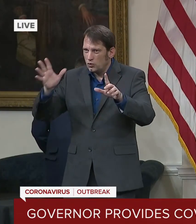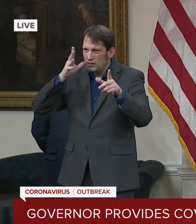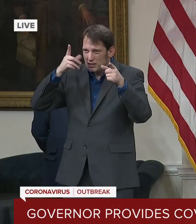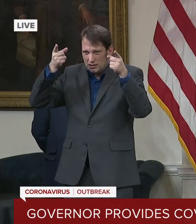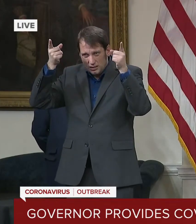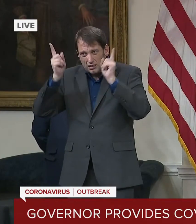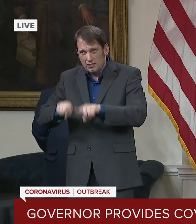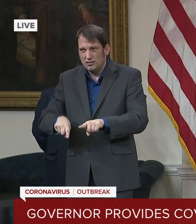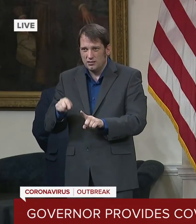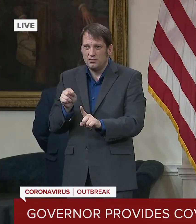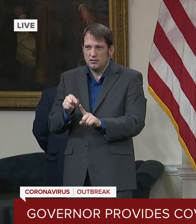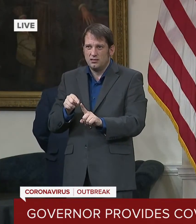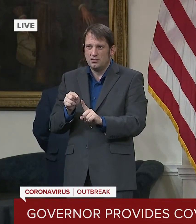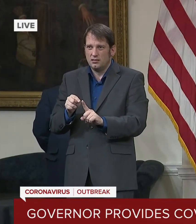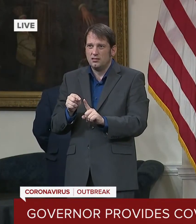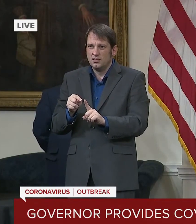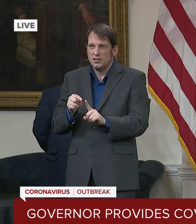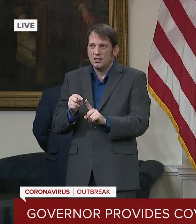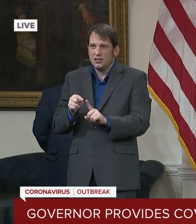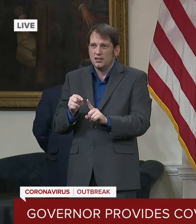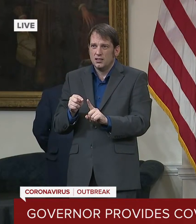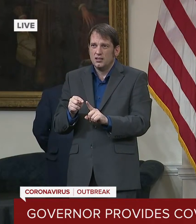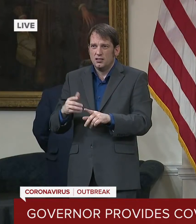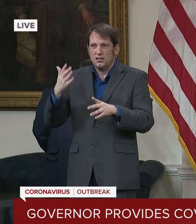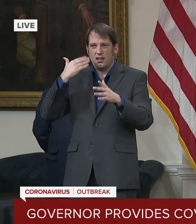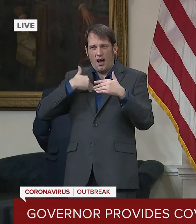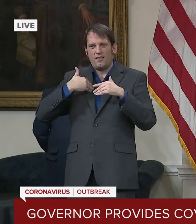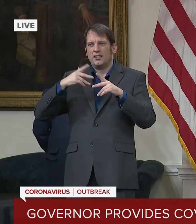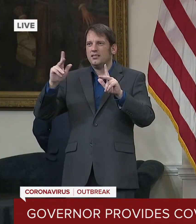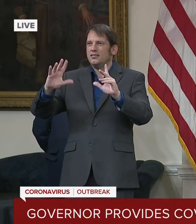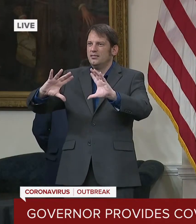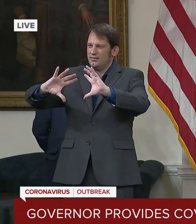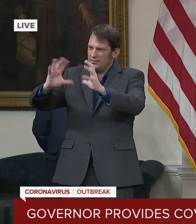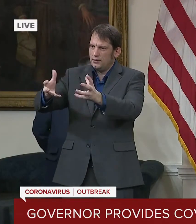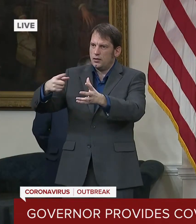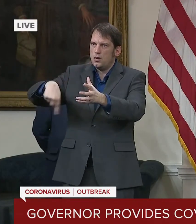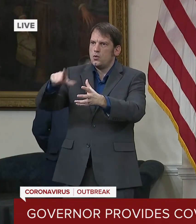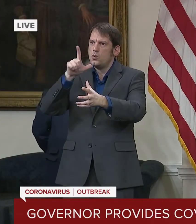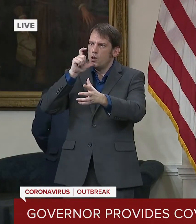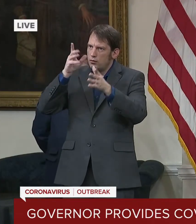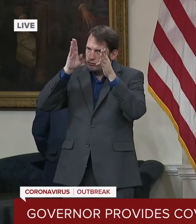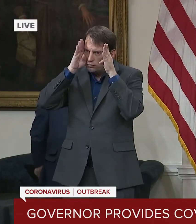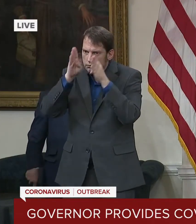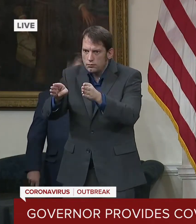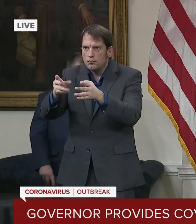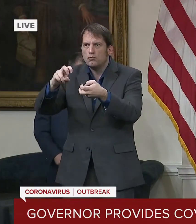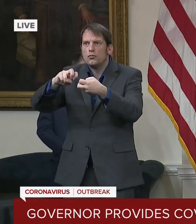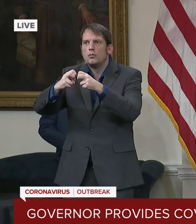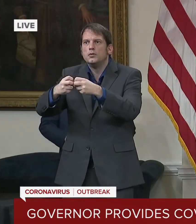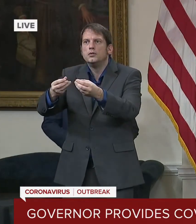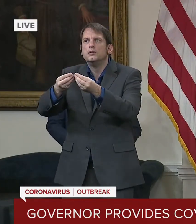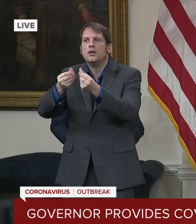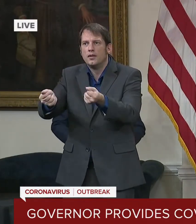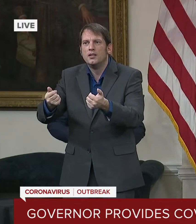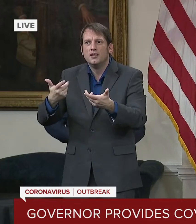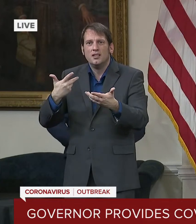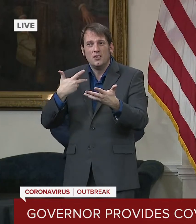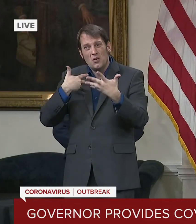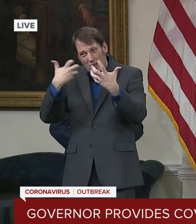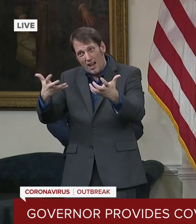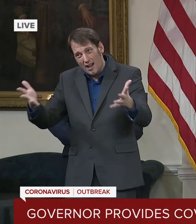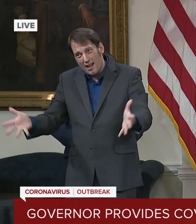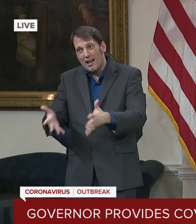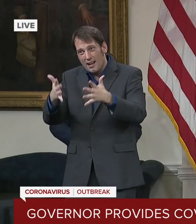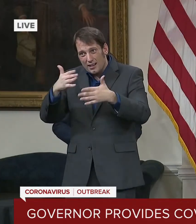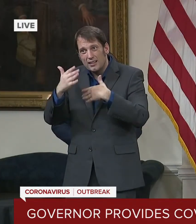think led the way on the it can't be a take it or leave it. This is the Pelosi-Biden bill, and the Republicans better get on